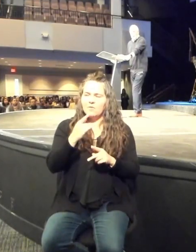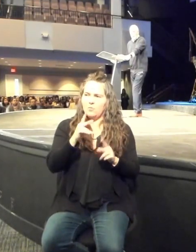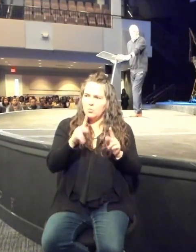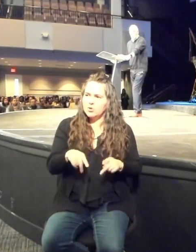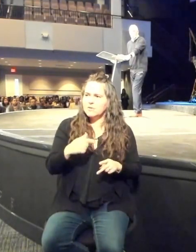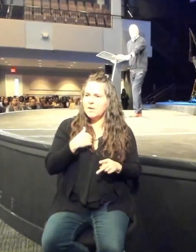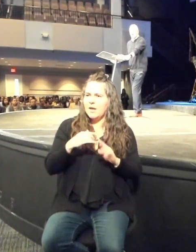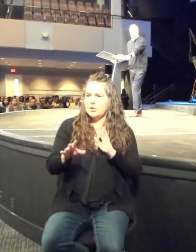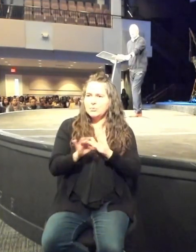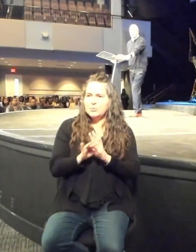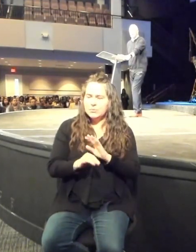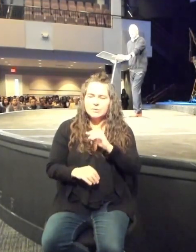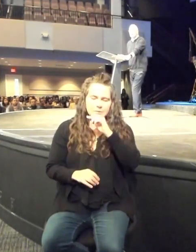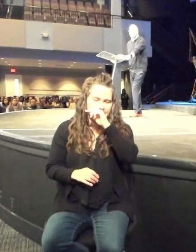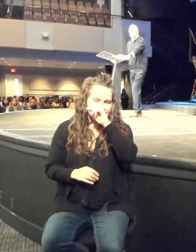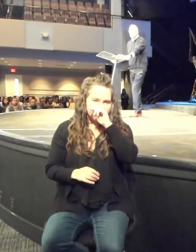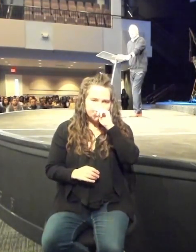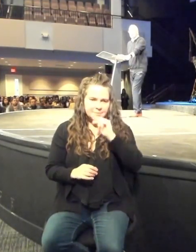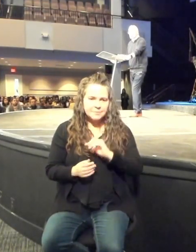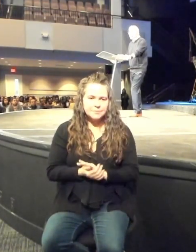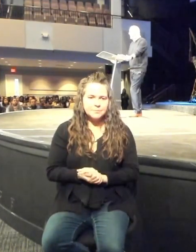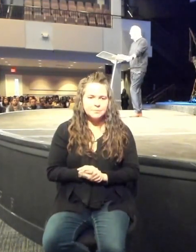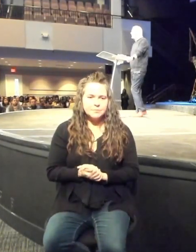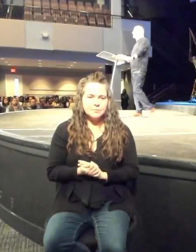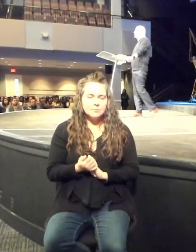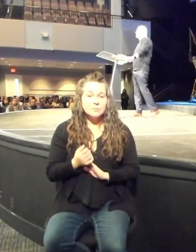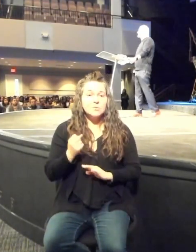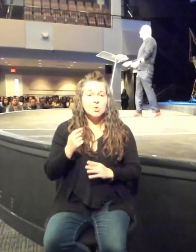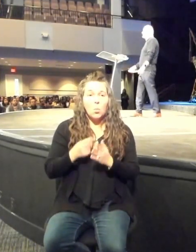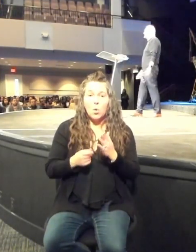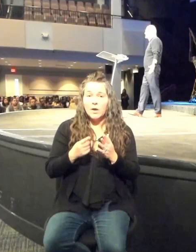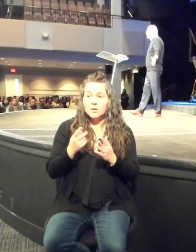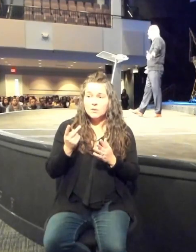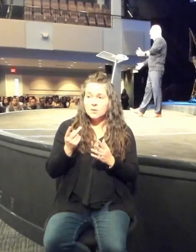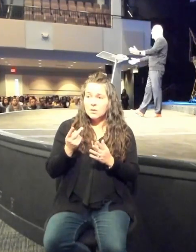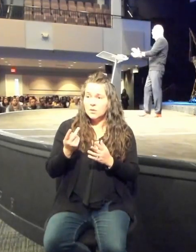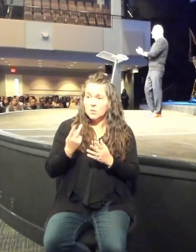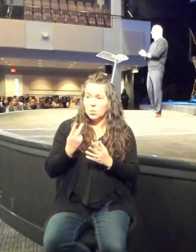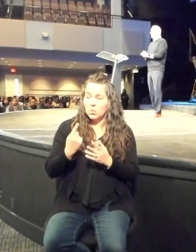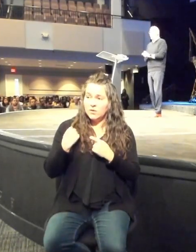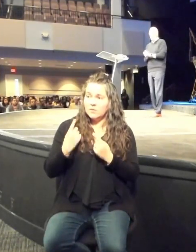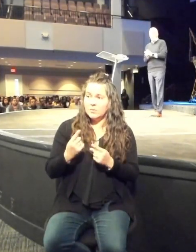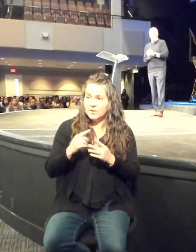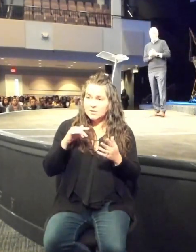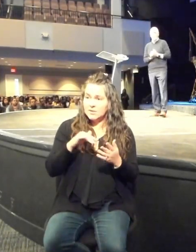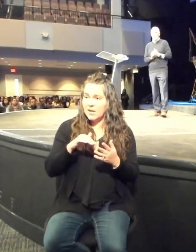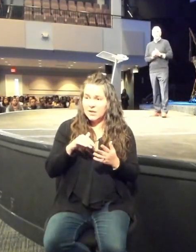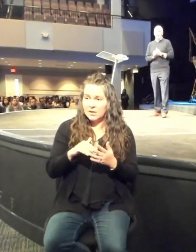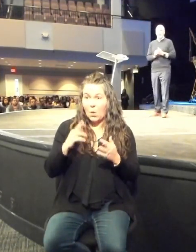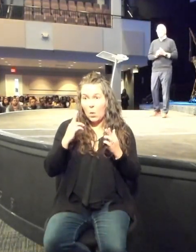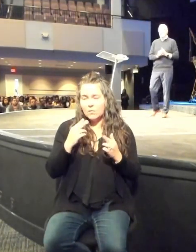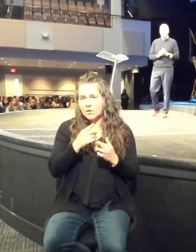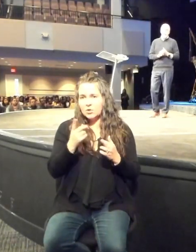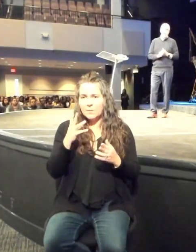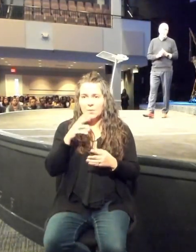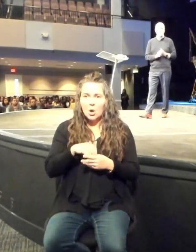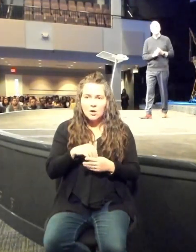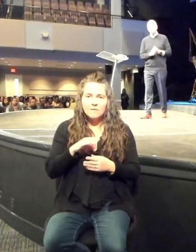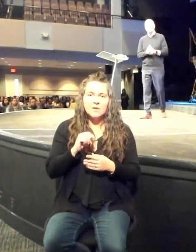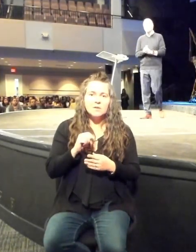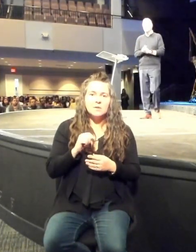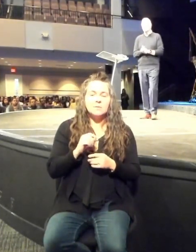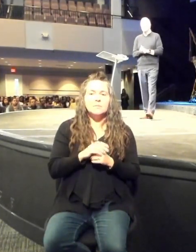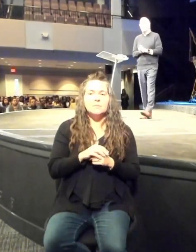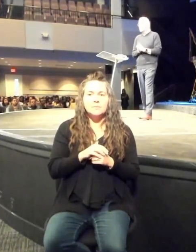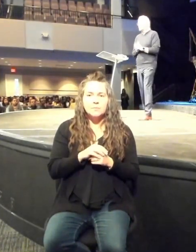That's the kind of person that I can use." And what you and I have been doing in this series, and together, hopefully you've been a part of it. We're on our 7th message in